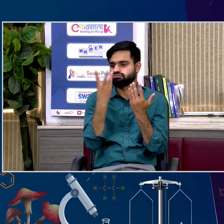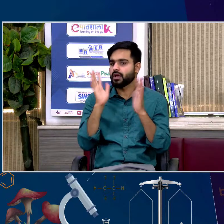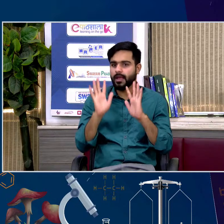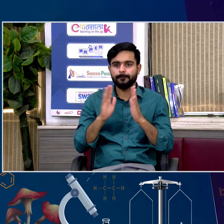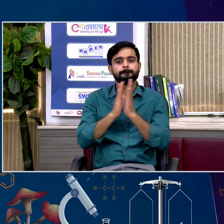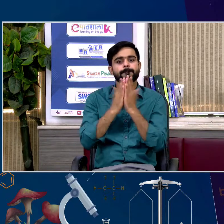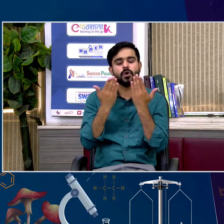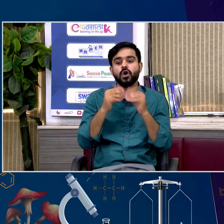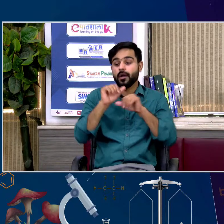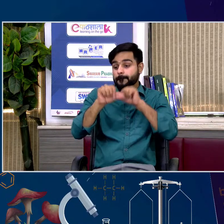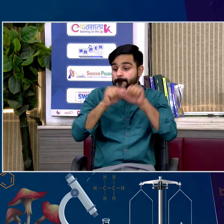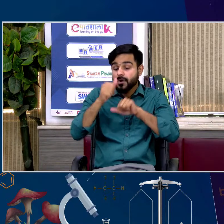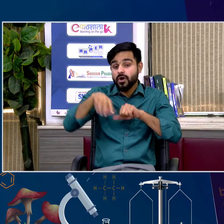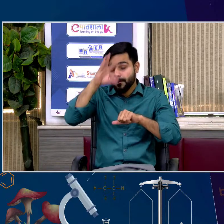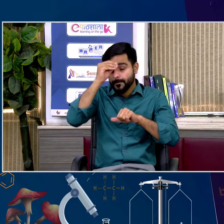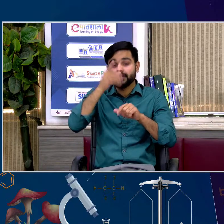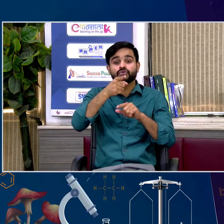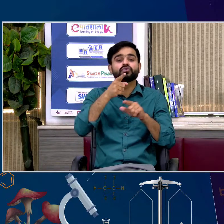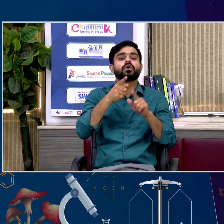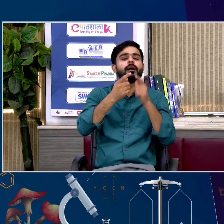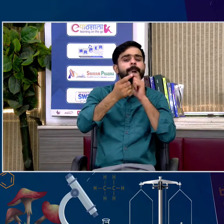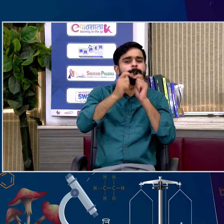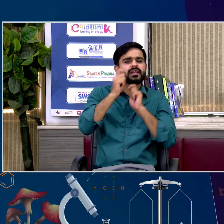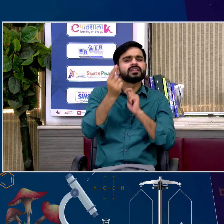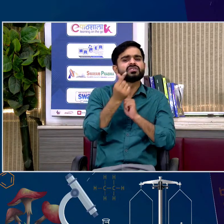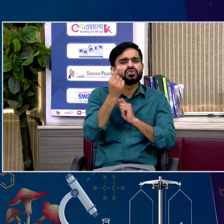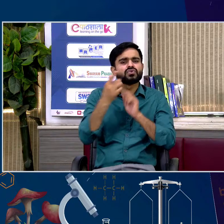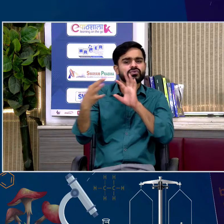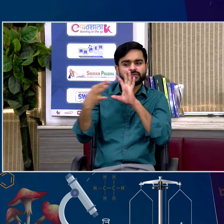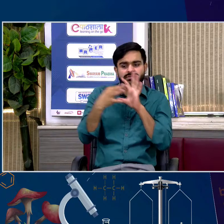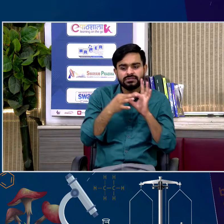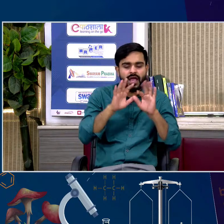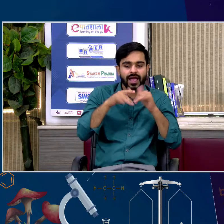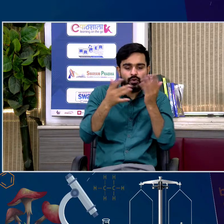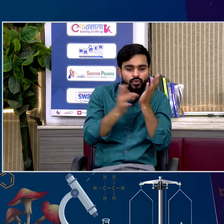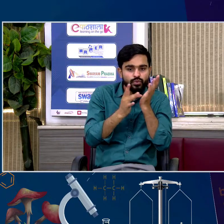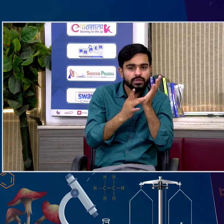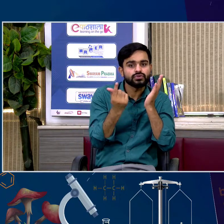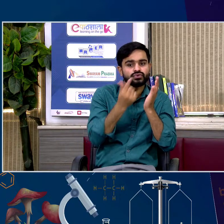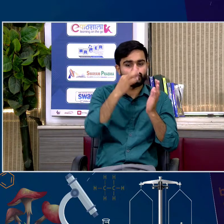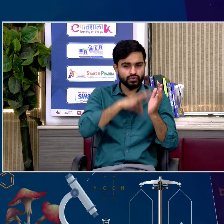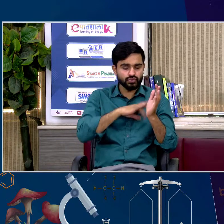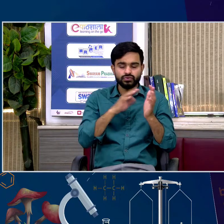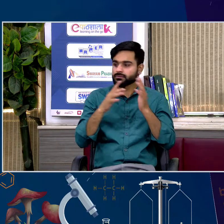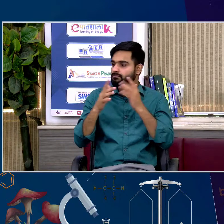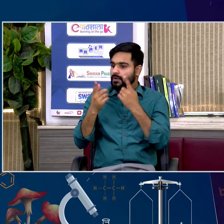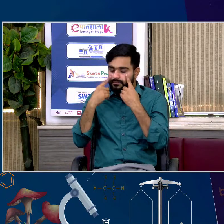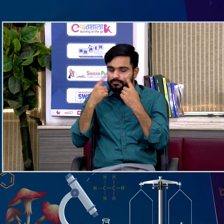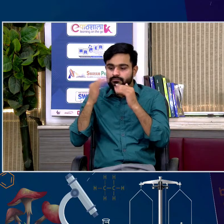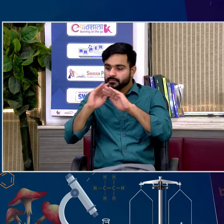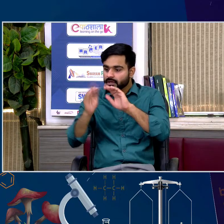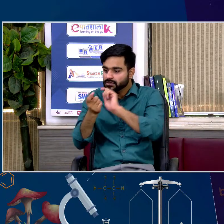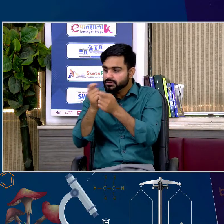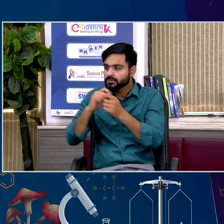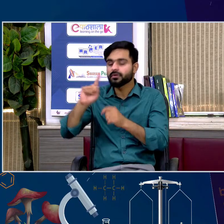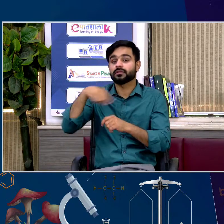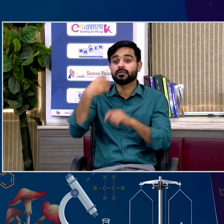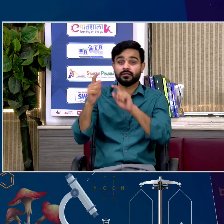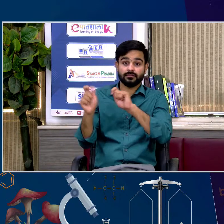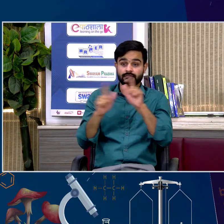you can use media to help students get sensitized. The next thing that you could do, as you can see in the next